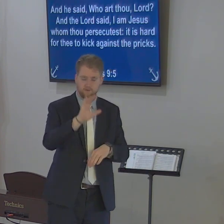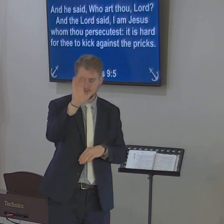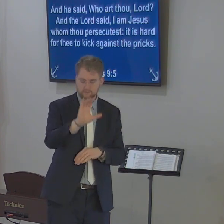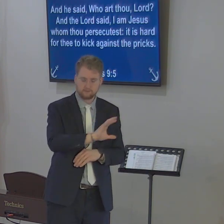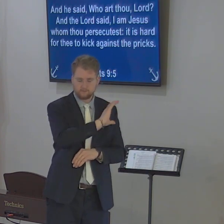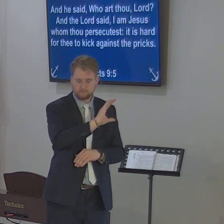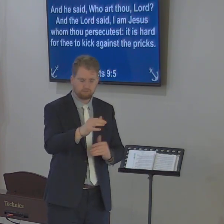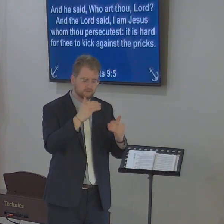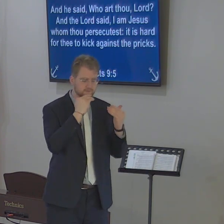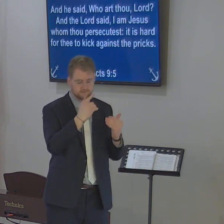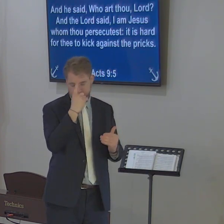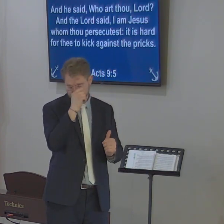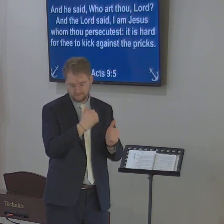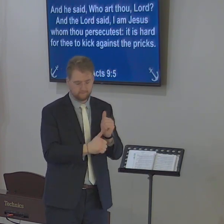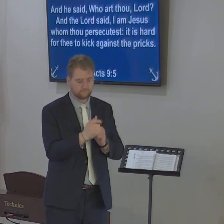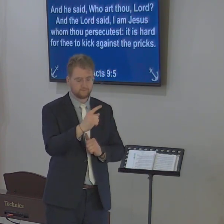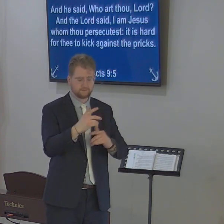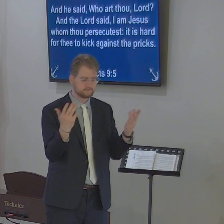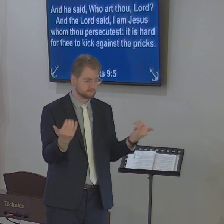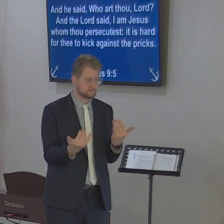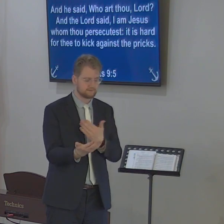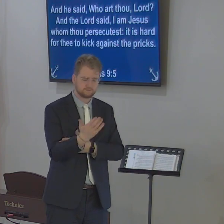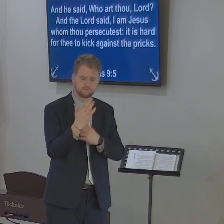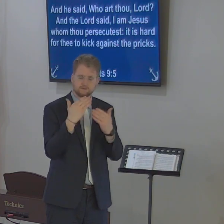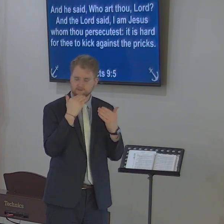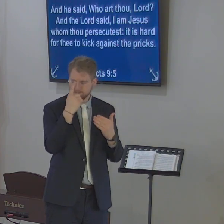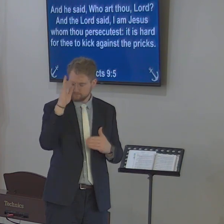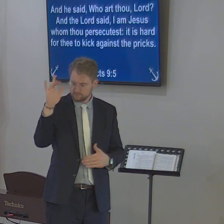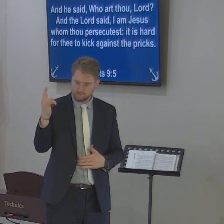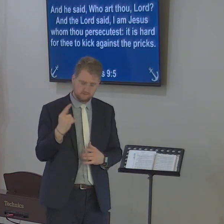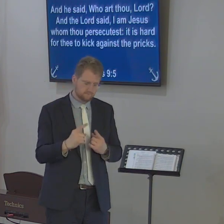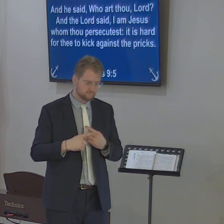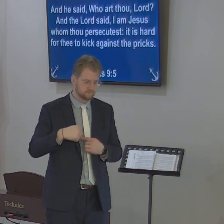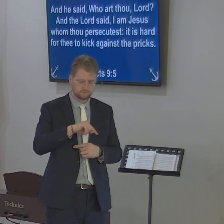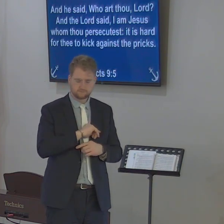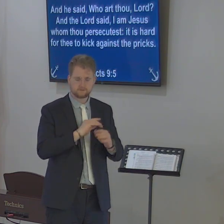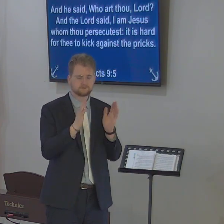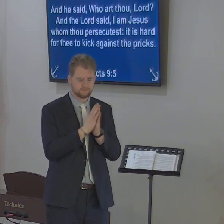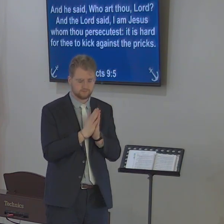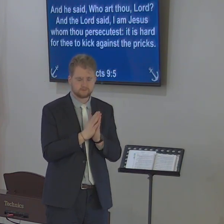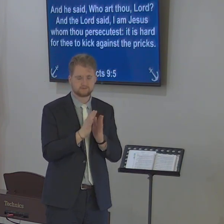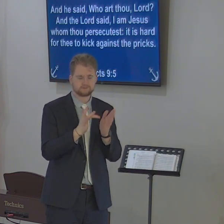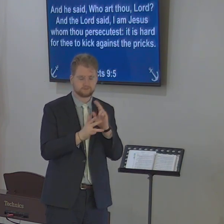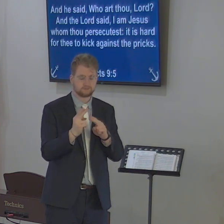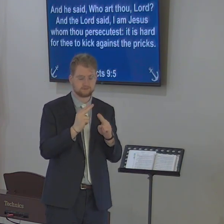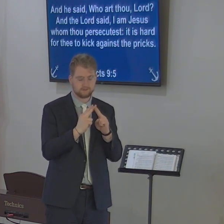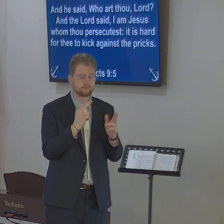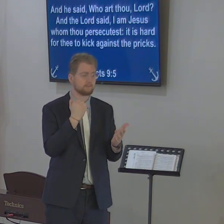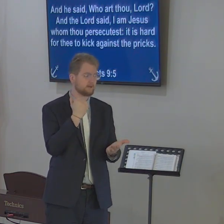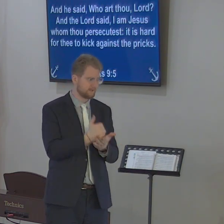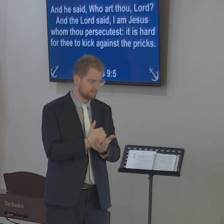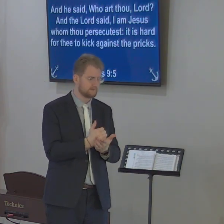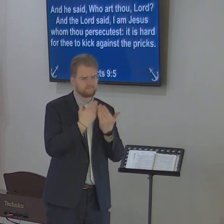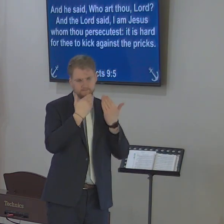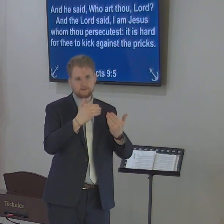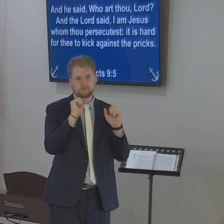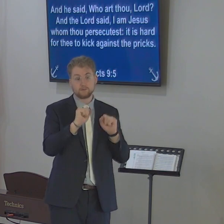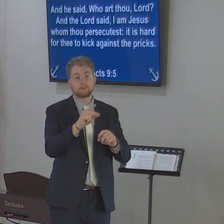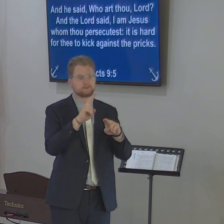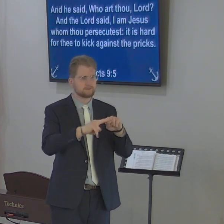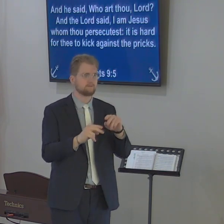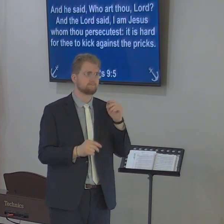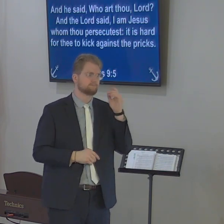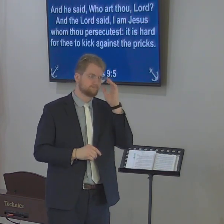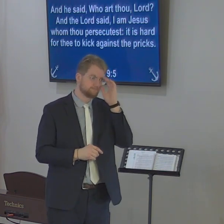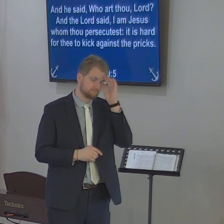and thank you for your love to us. May we see a little bit of it this morning. I ask it in Jesus Christ's name. Amen and amen. I appreciate you standing. You can be